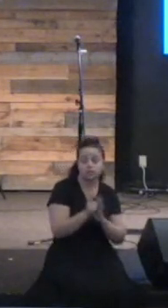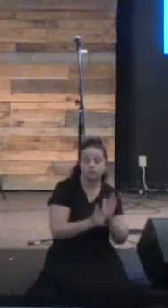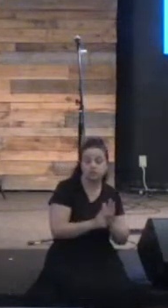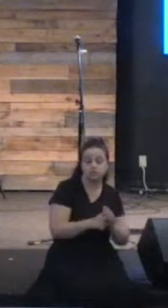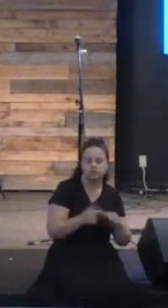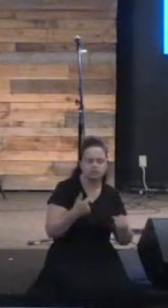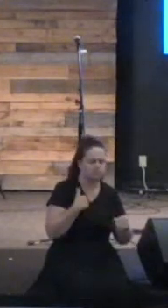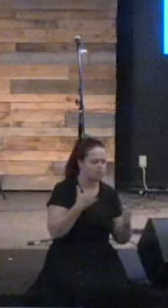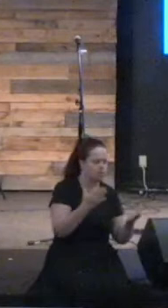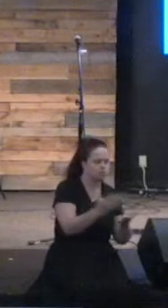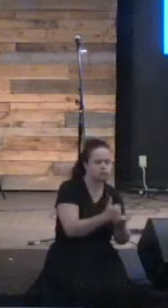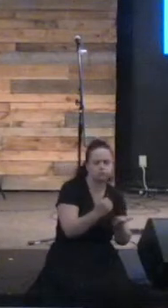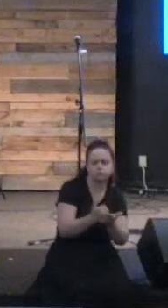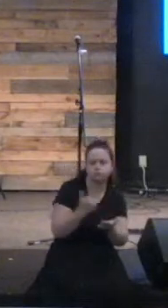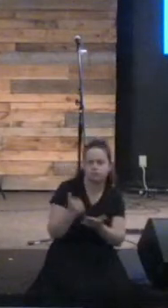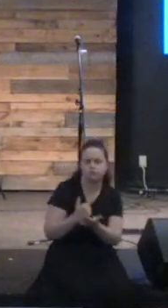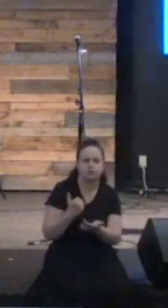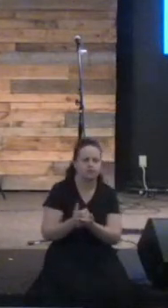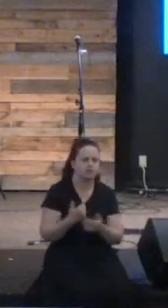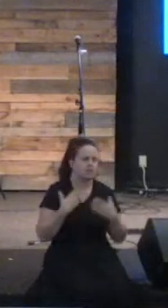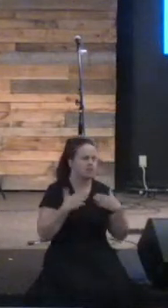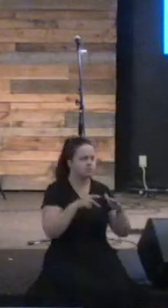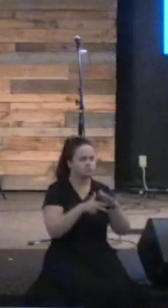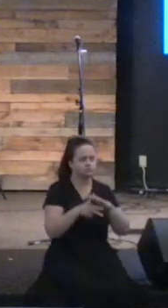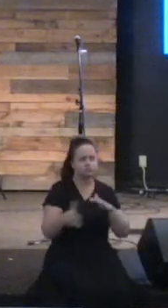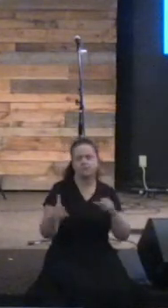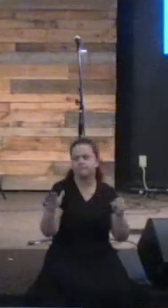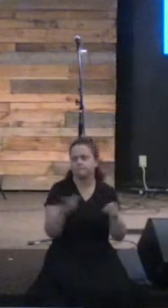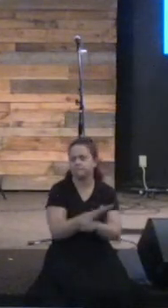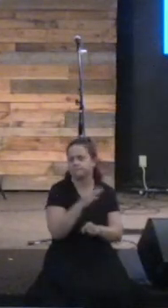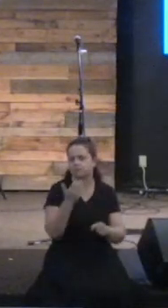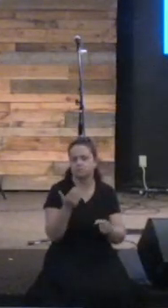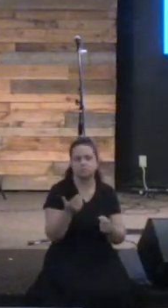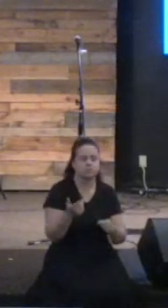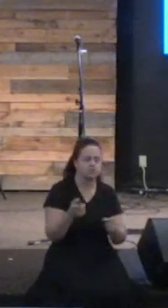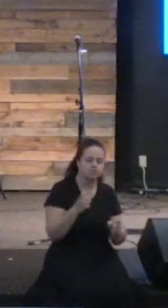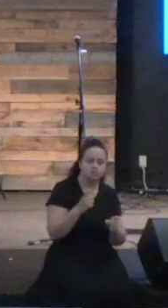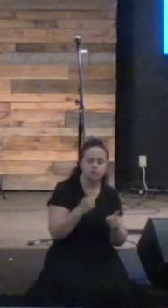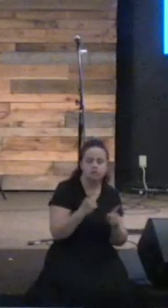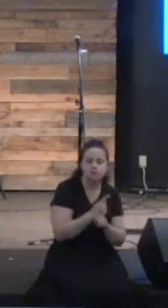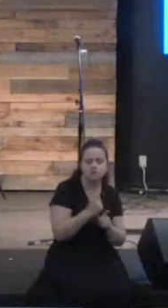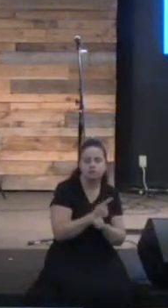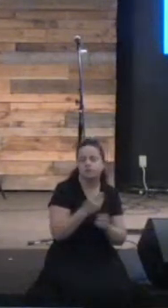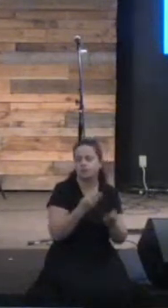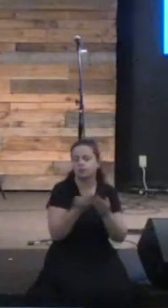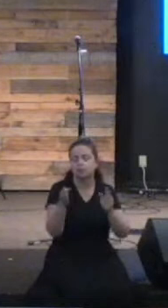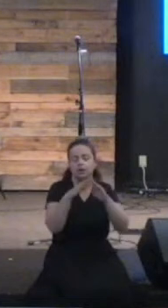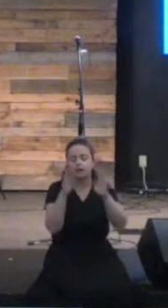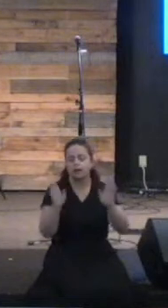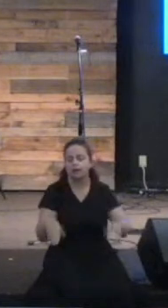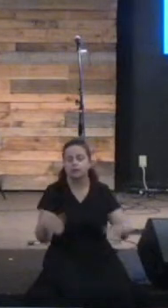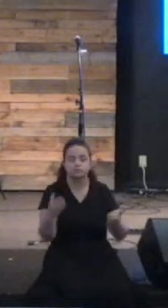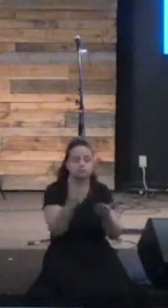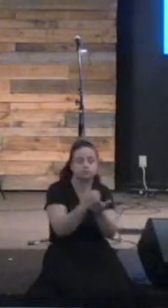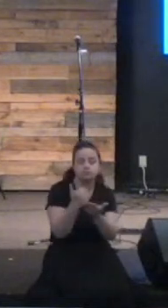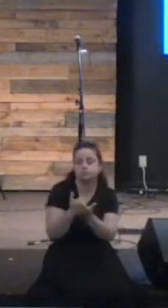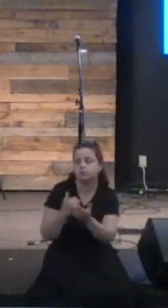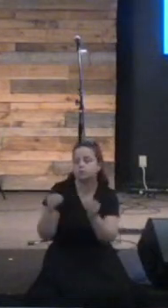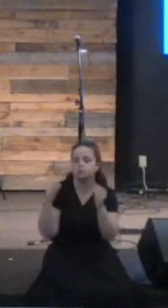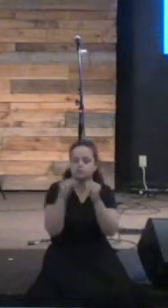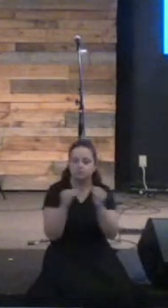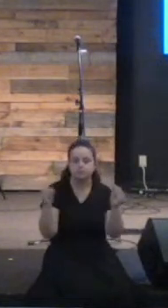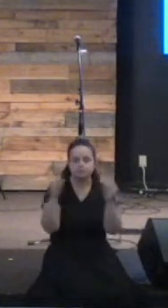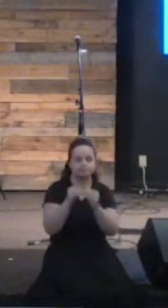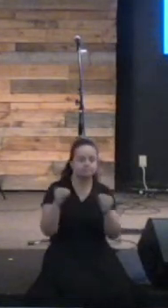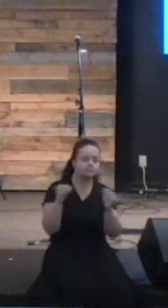a garage full of accumulation already they're trying to figure out how to buy a house to accumulate more because they need more stuff and more